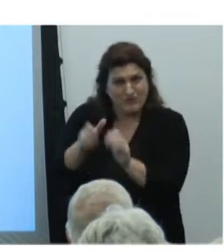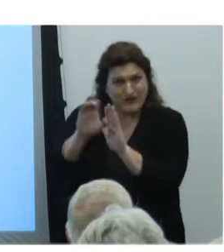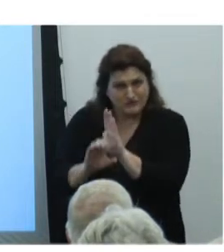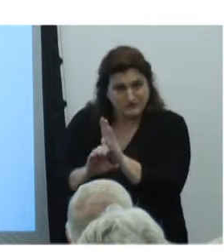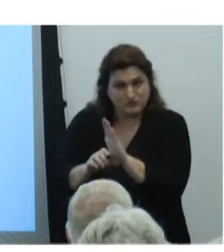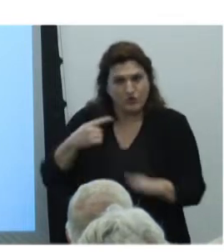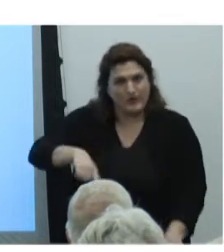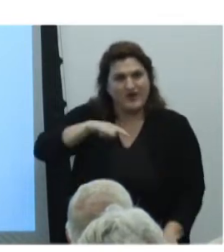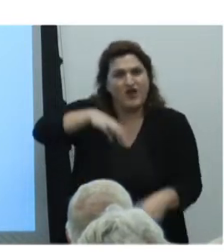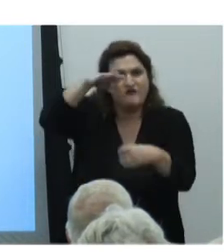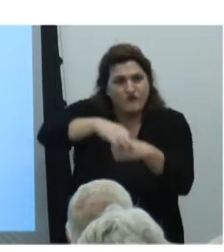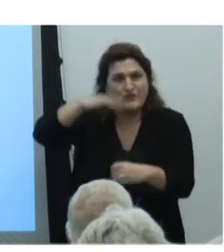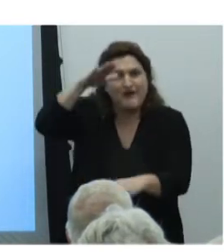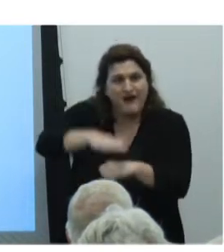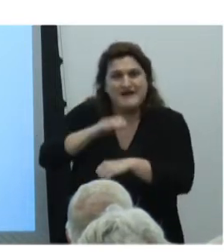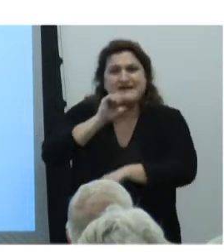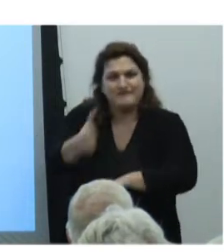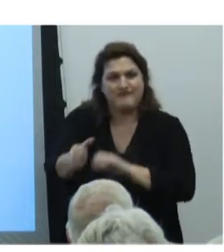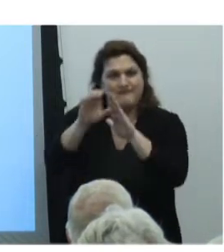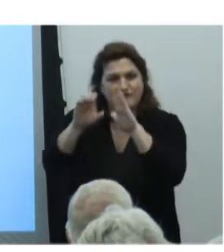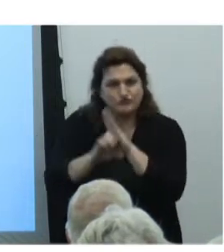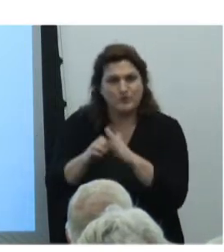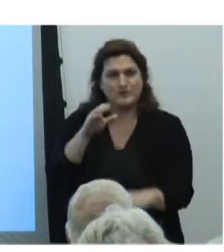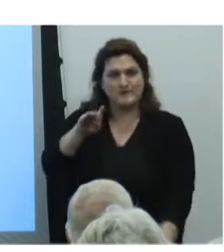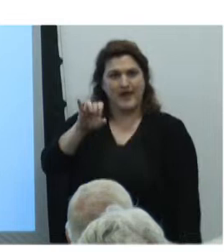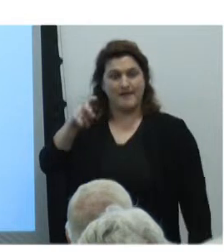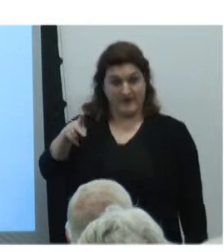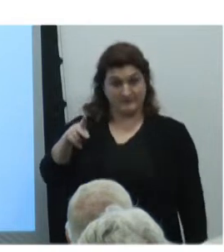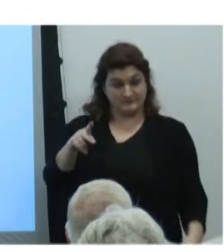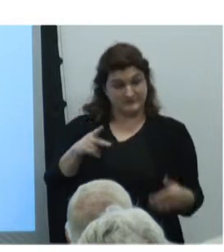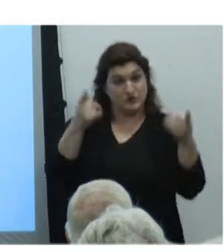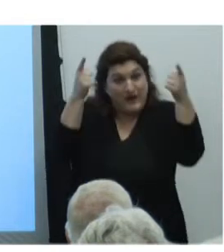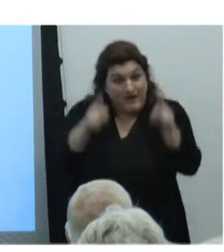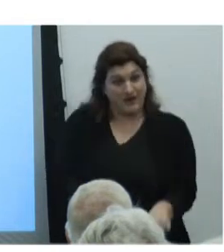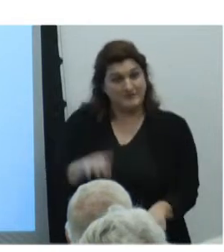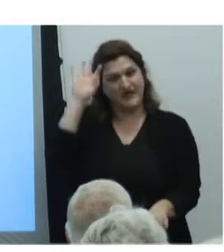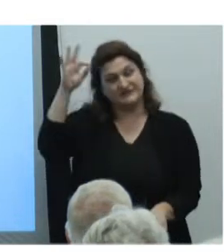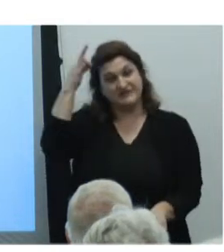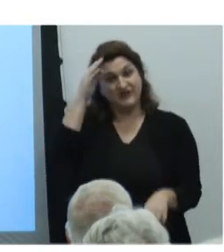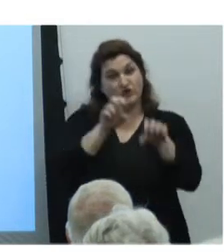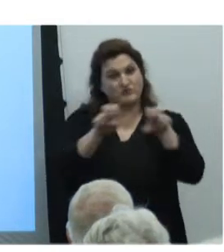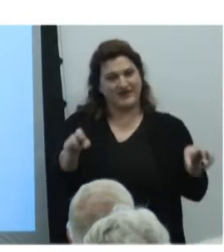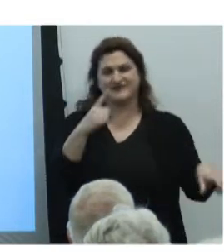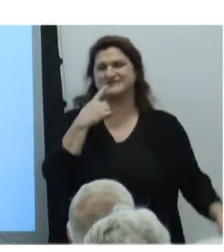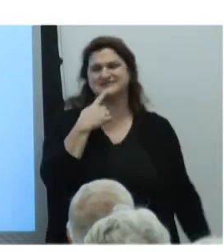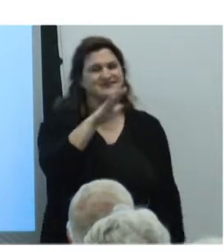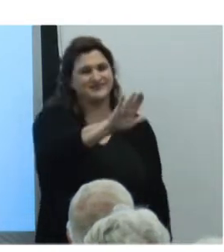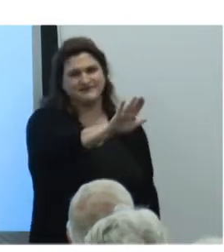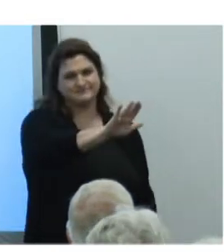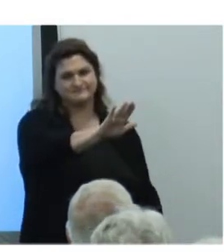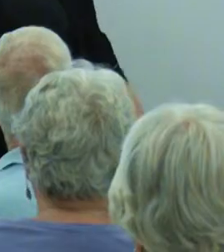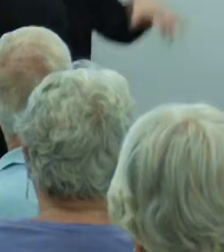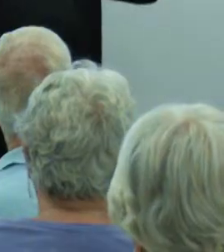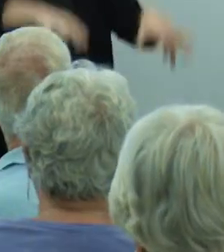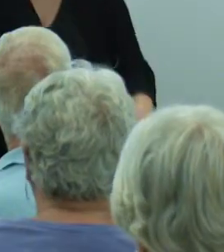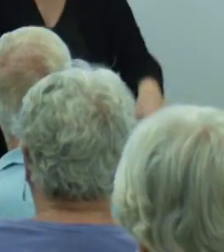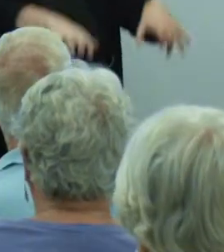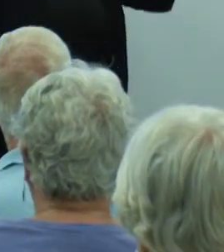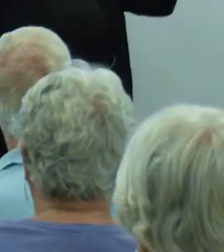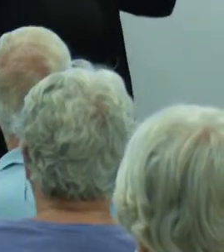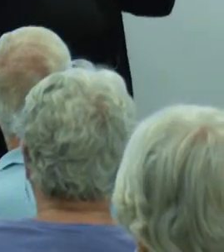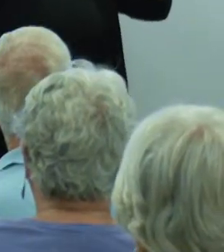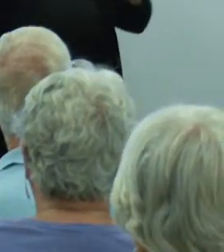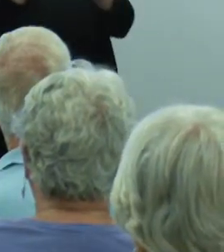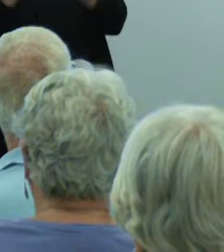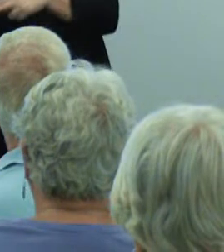maps. What happened is the federal panel stepped in and said, hey, you're not getting it together, we're just going to use this 3rd set